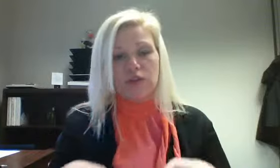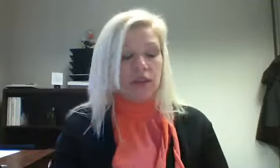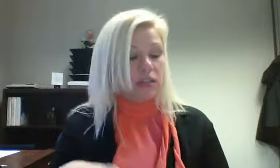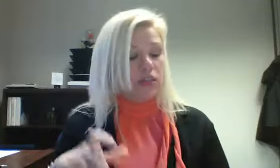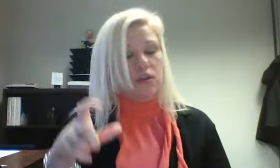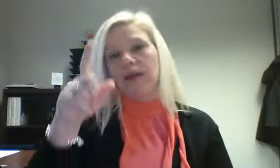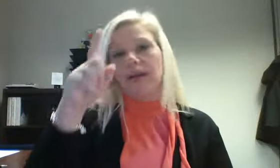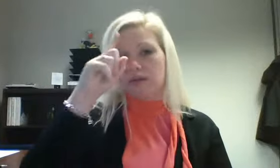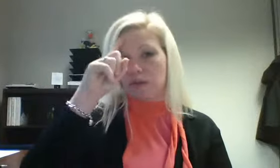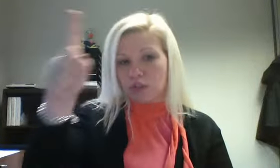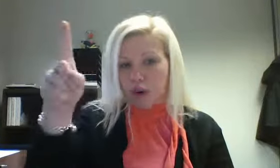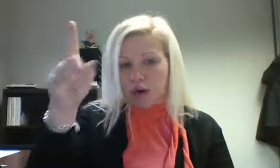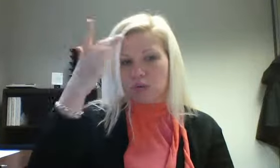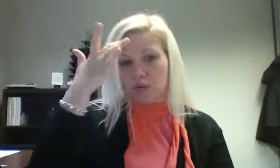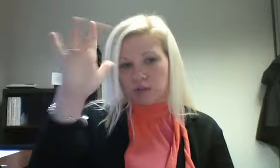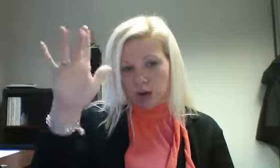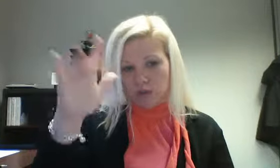that you need to know right now. So smart or smart.